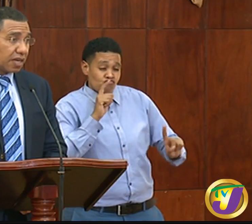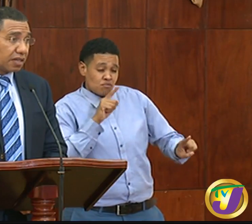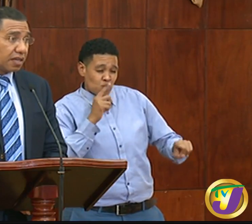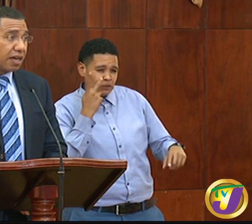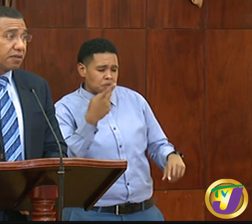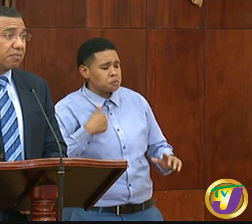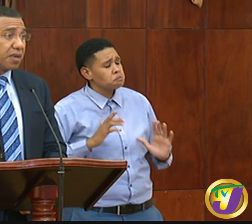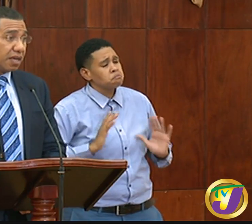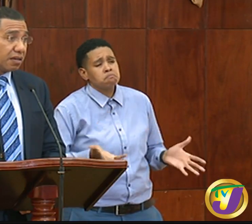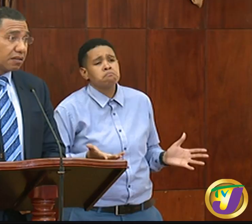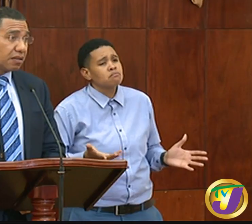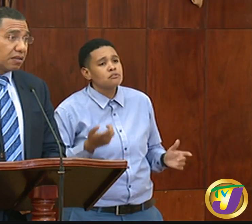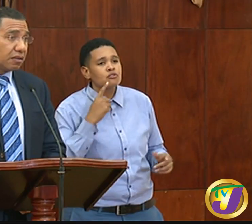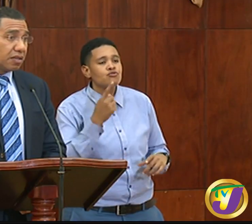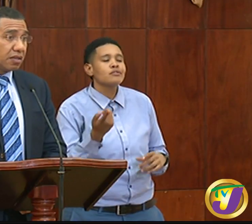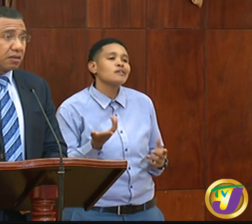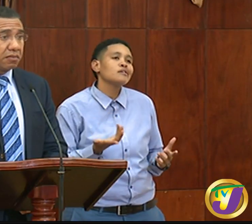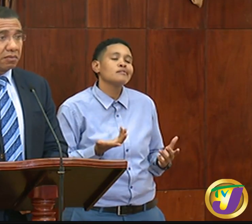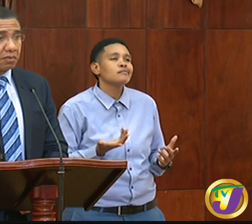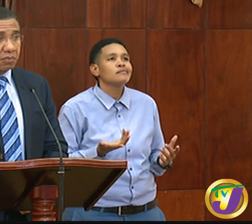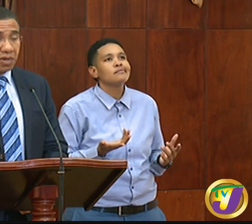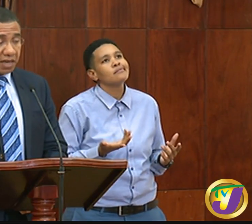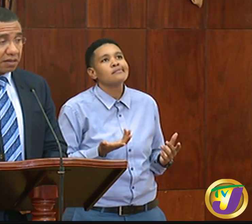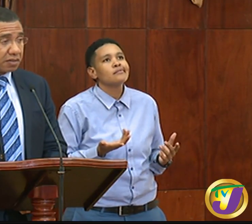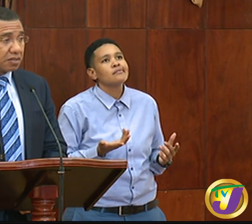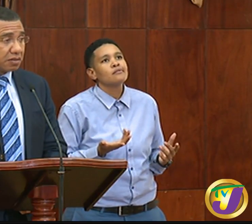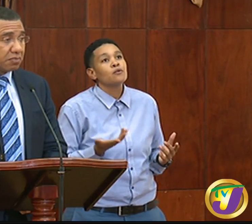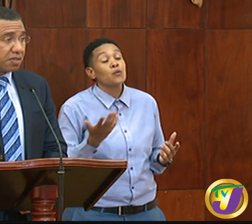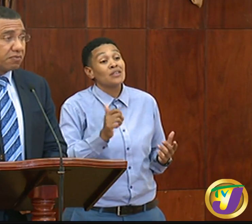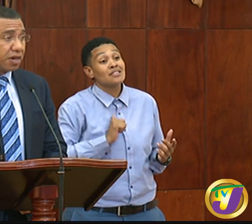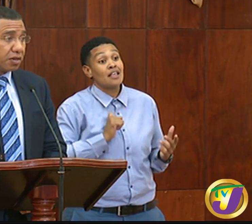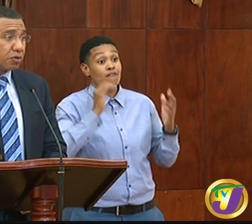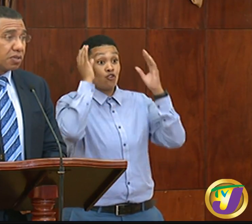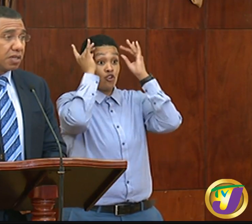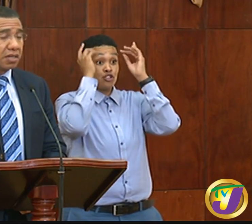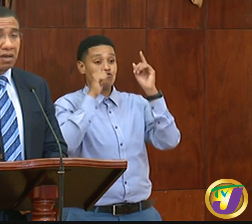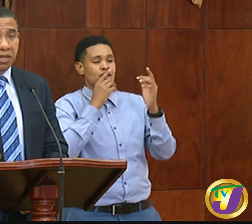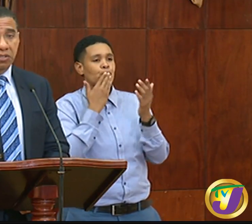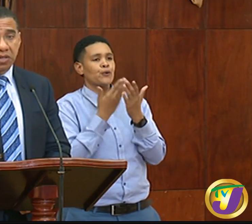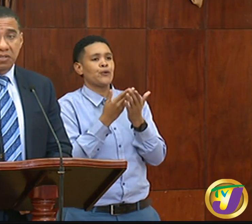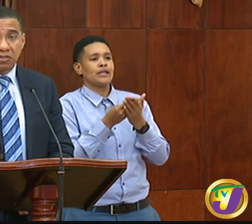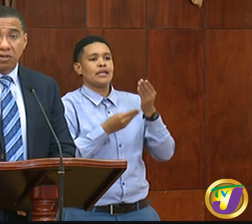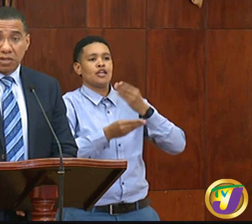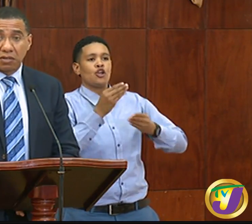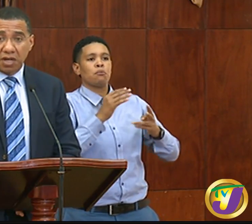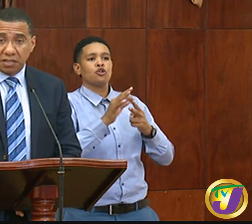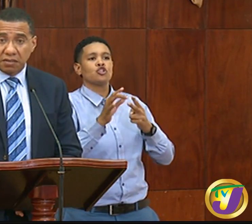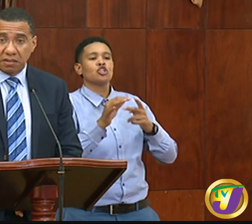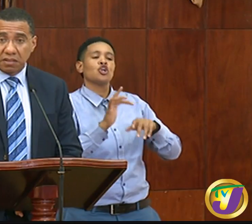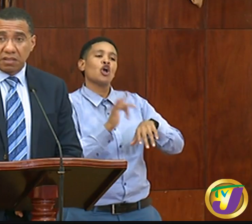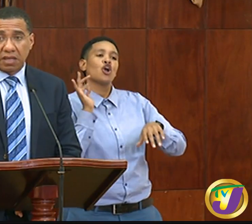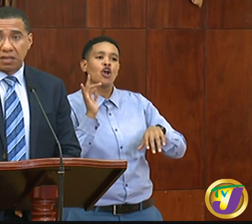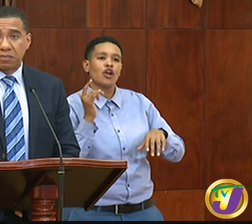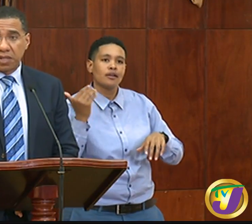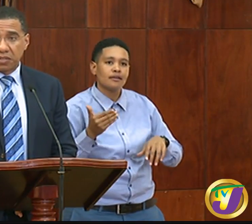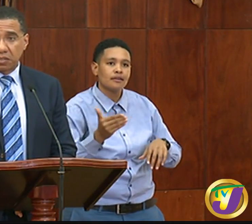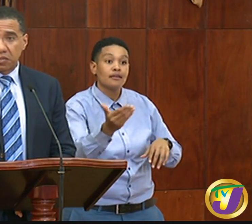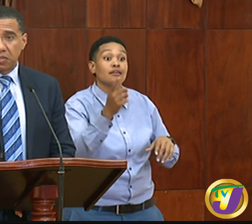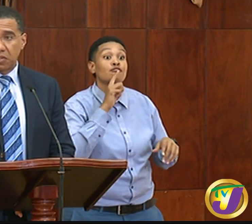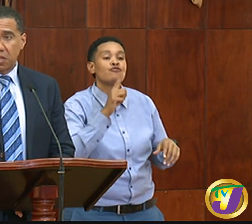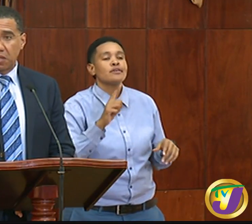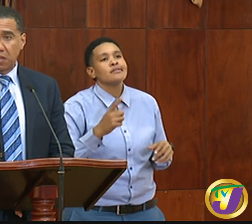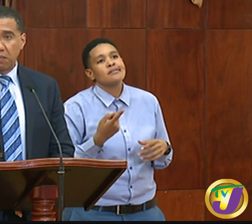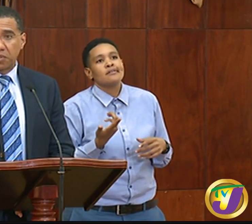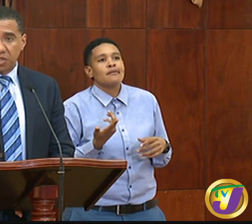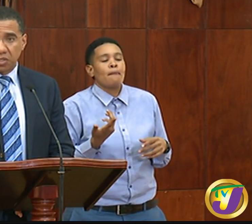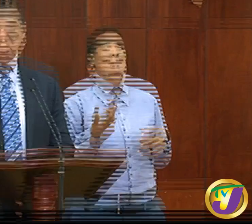good standing, having made what I consider to be very good economic choices earlier on, that has placed